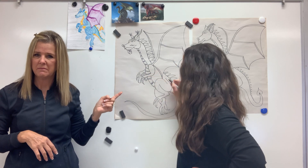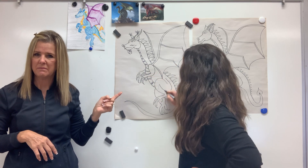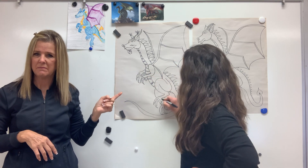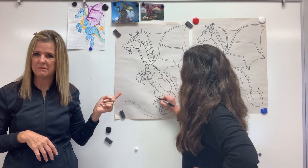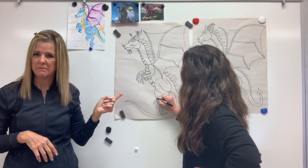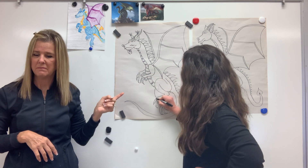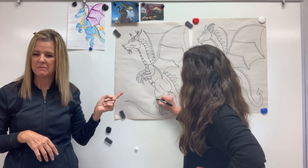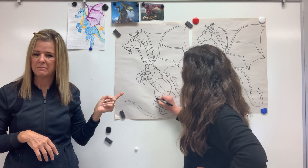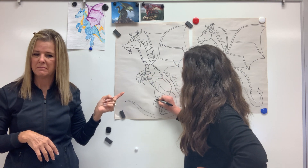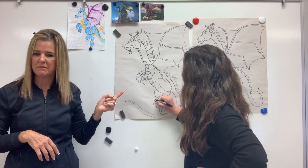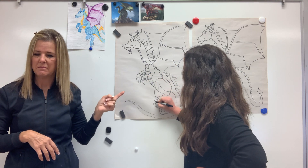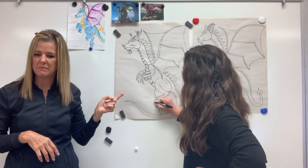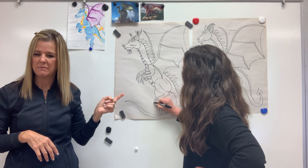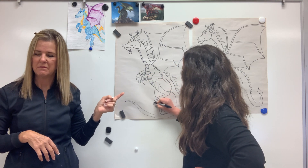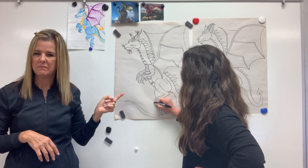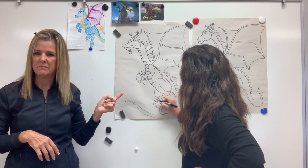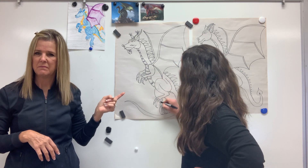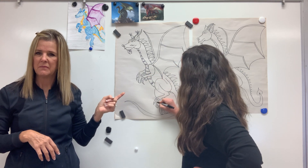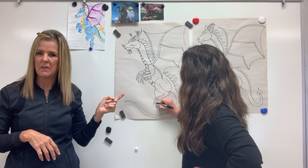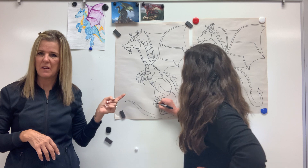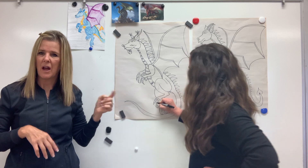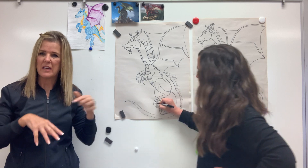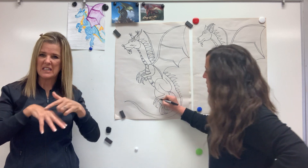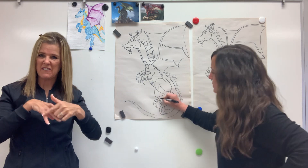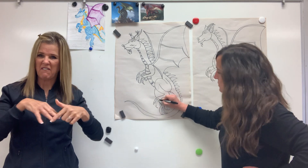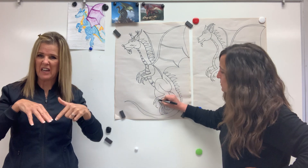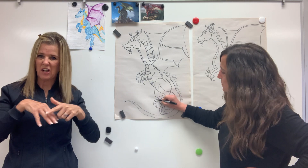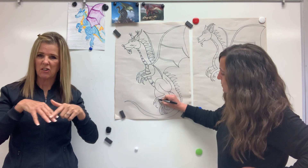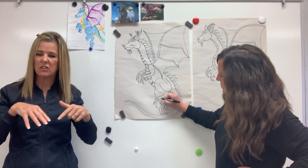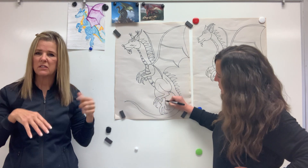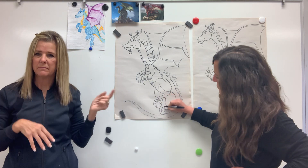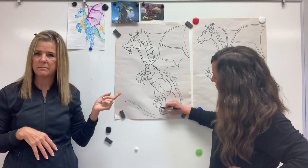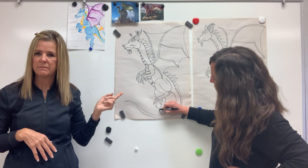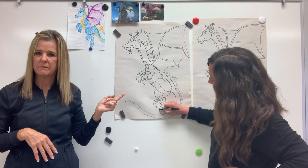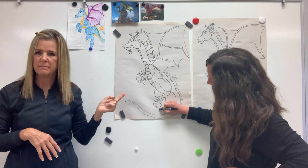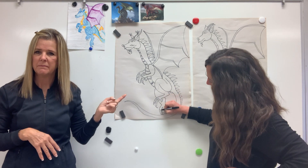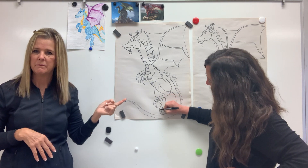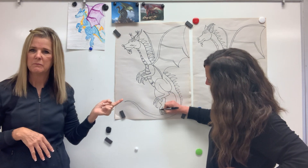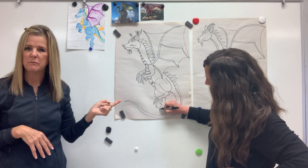here and there on his fingers and on his toes.